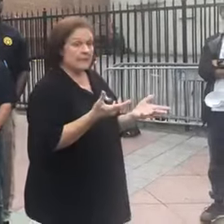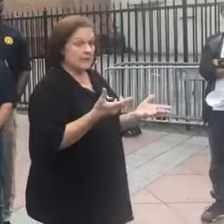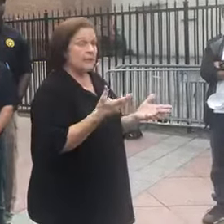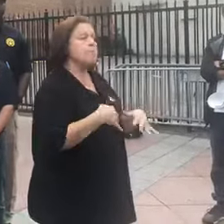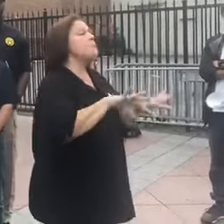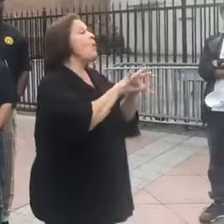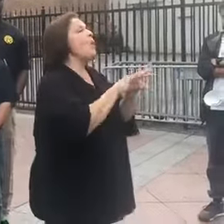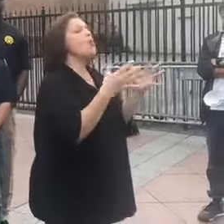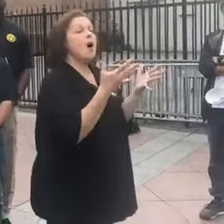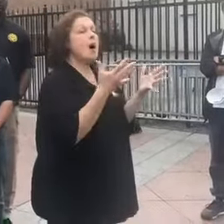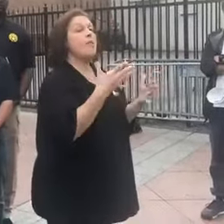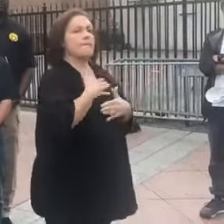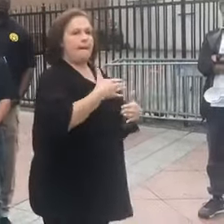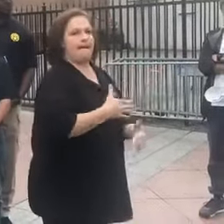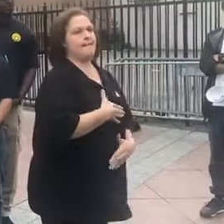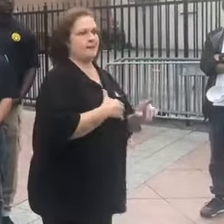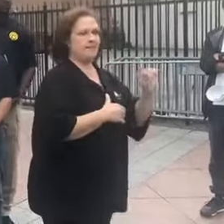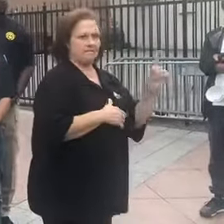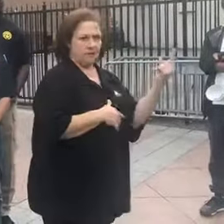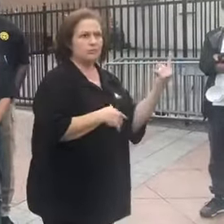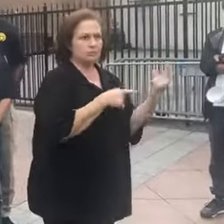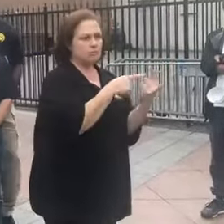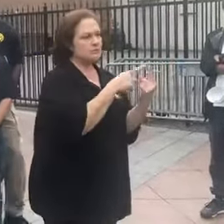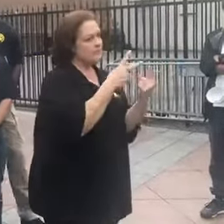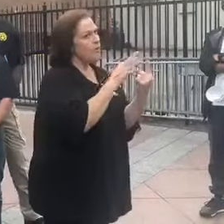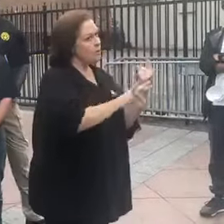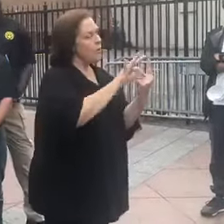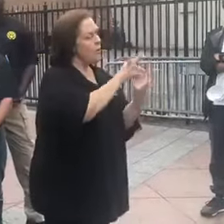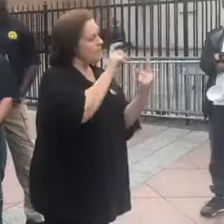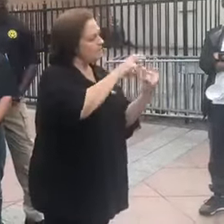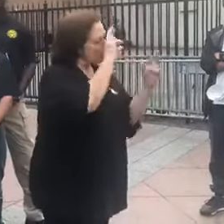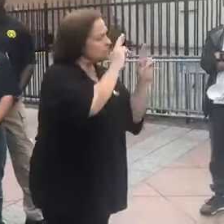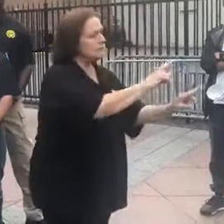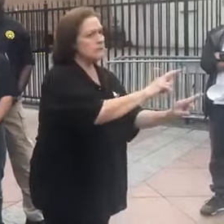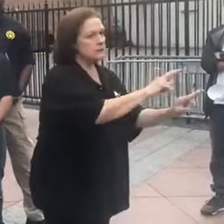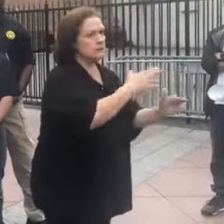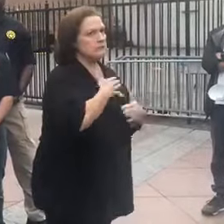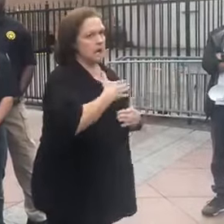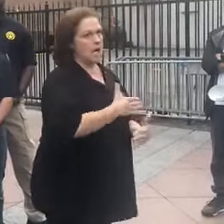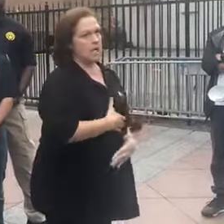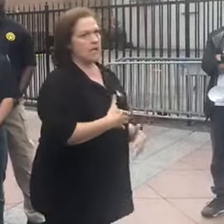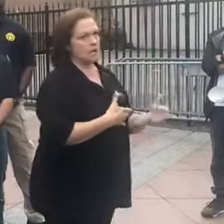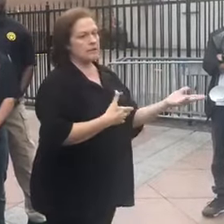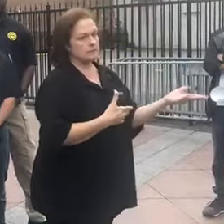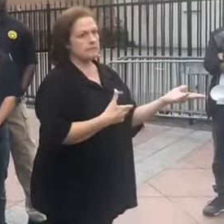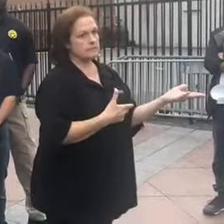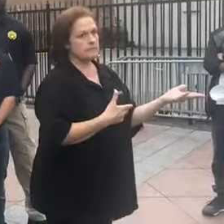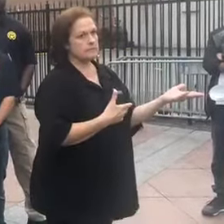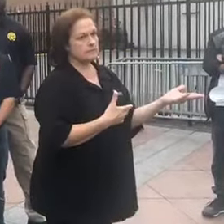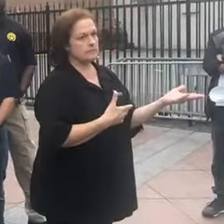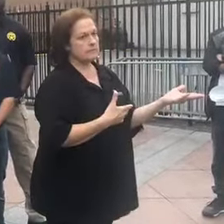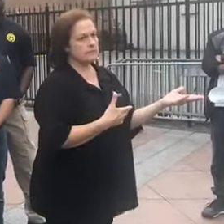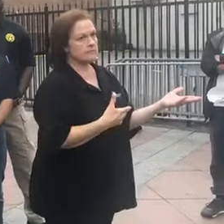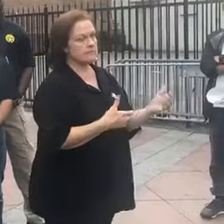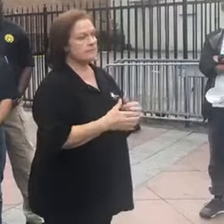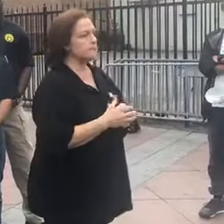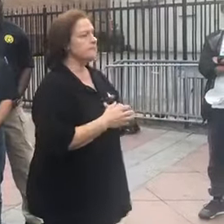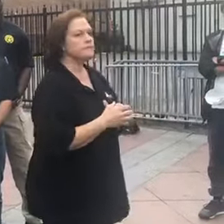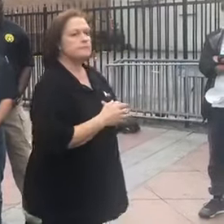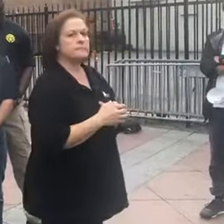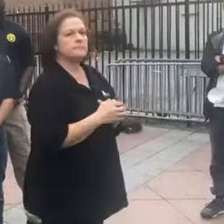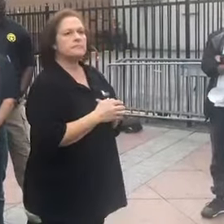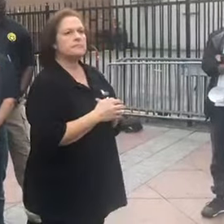there. They matter, and we're wanting, again, dignity, respect throughout this entire process.